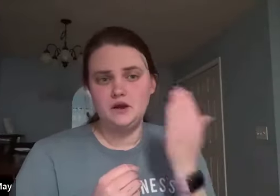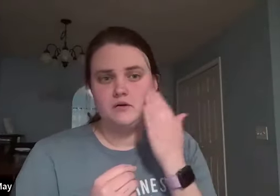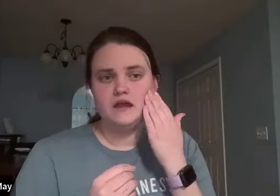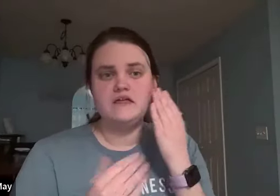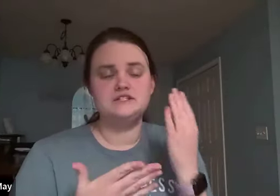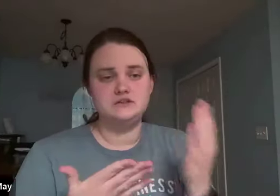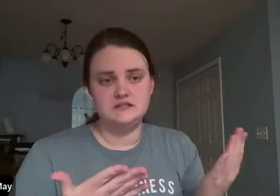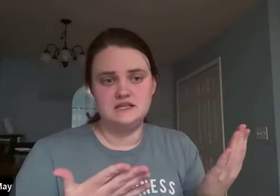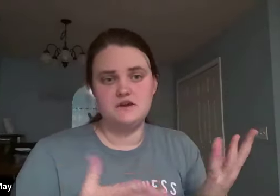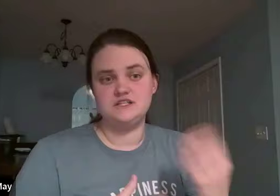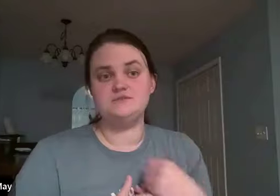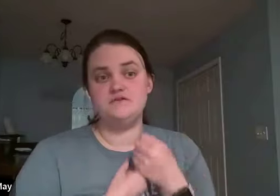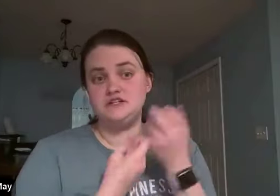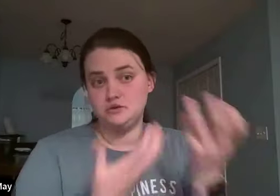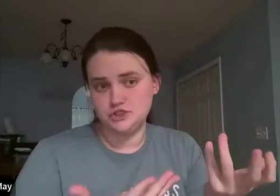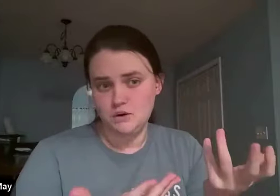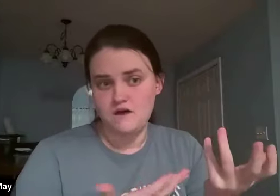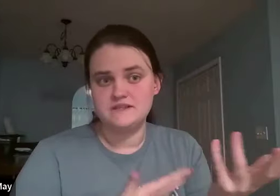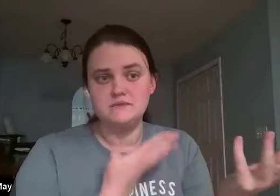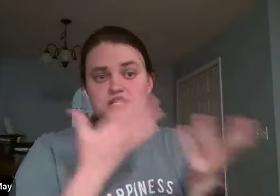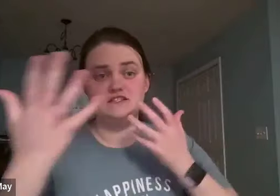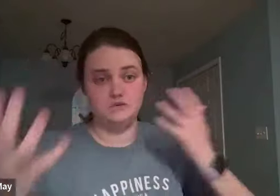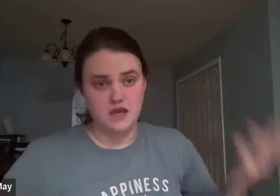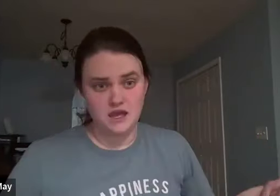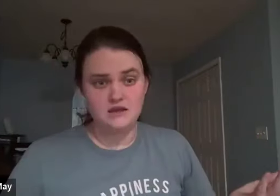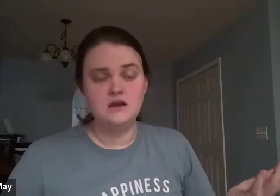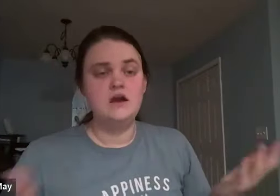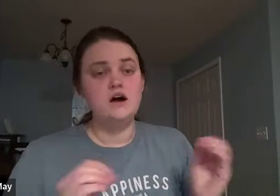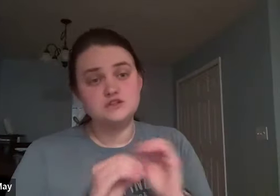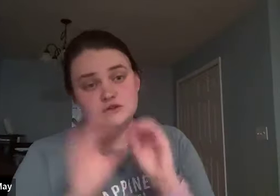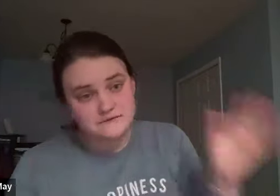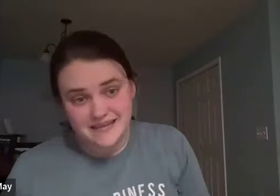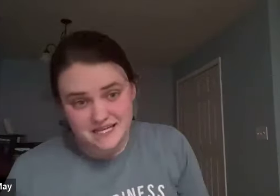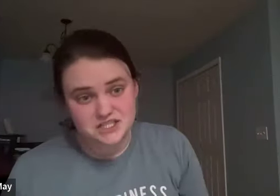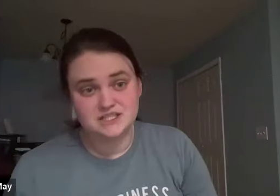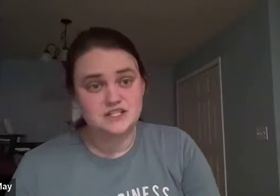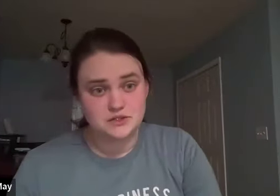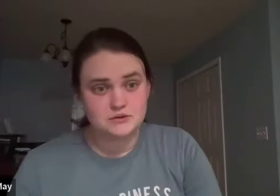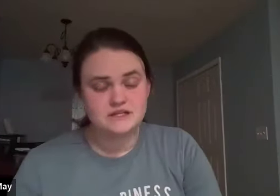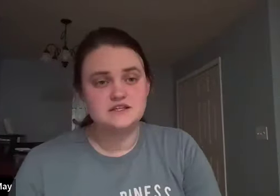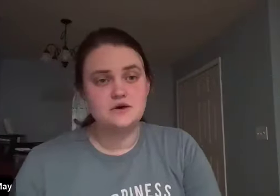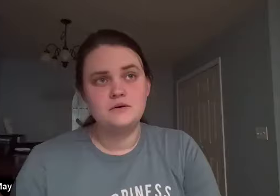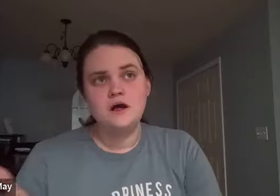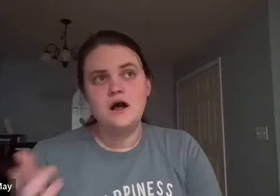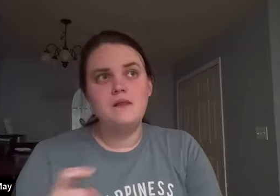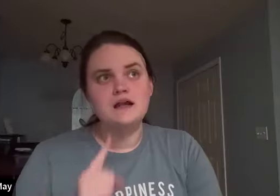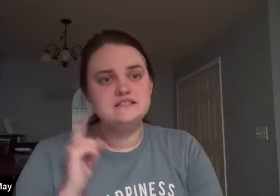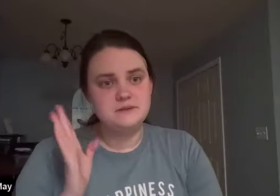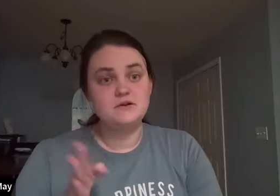know, okay, that student does have autism. So if they don't show off as much, it's okay. Also clarification too. And so a lot of deaf people are